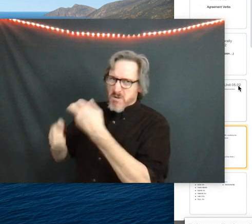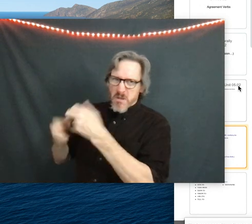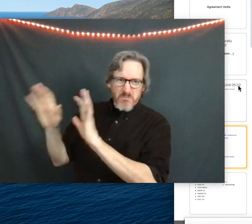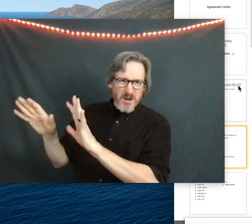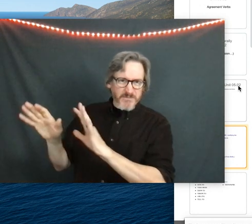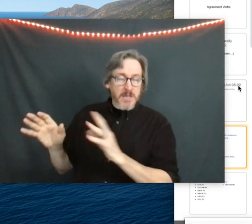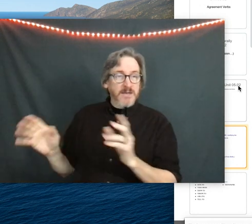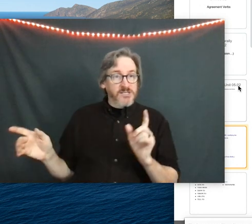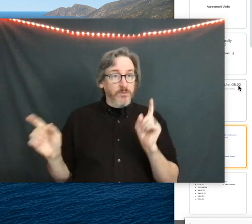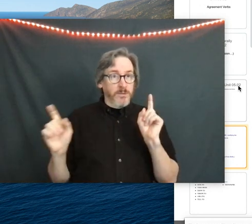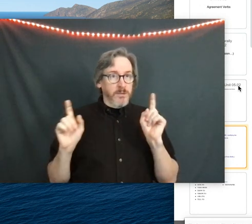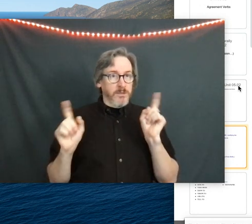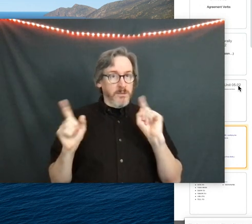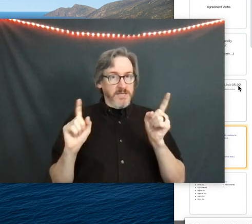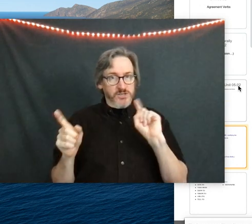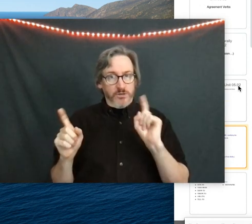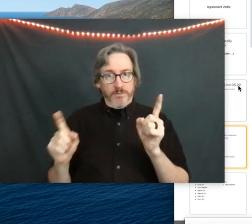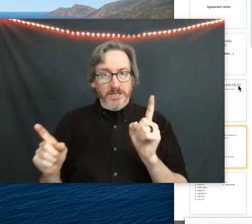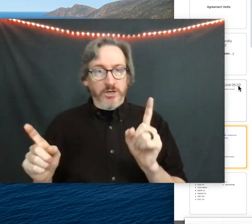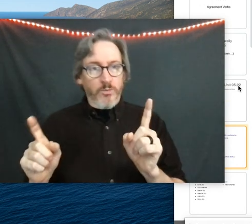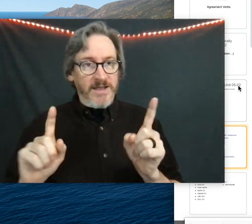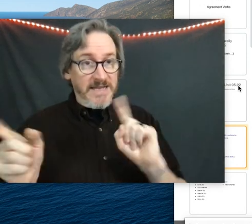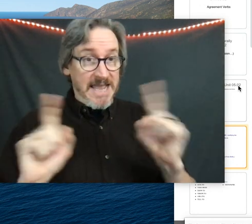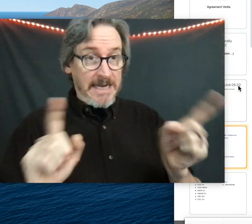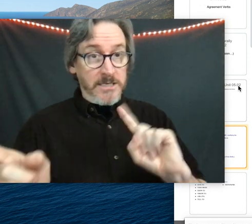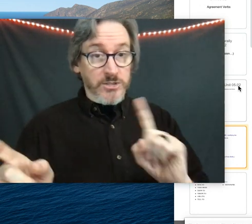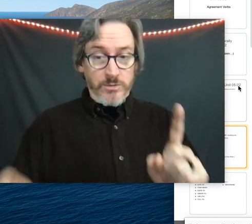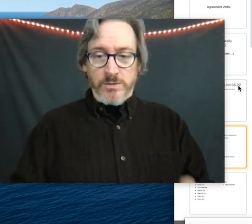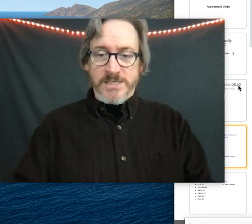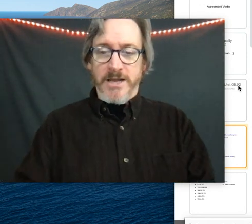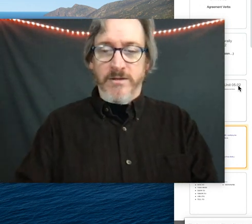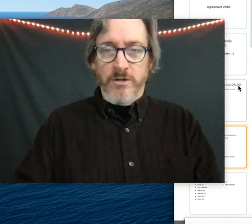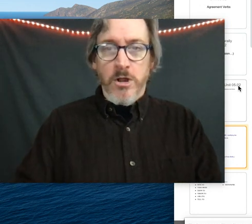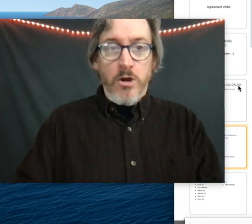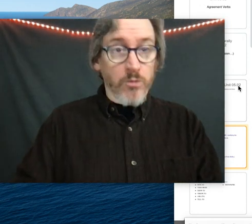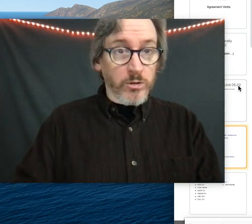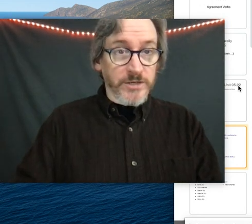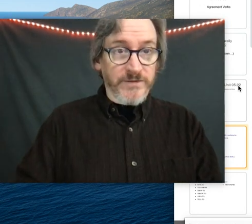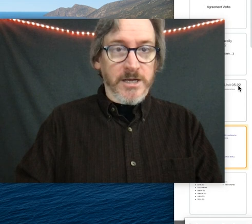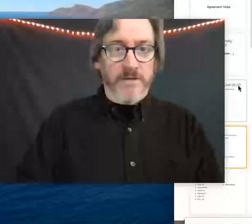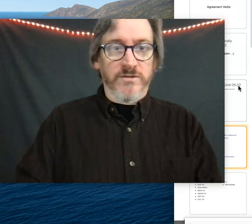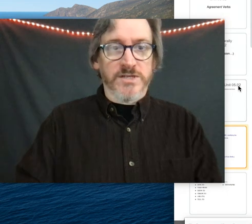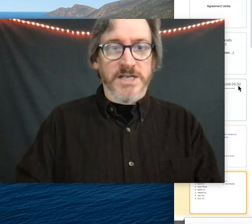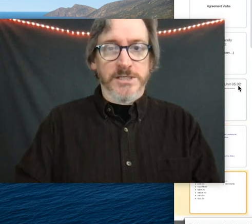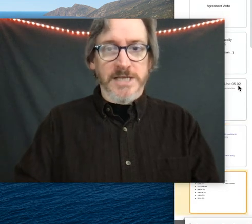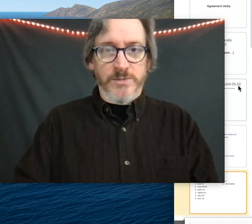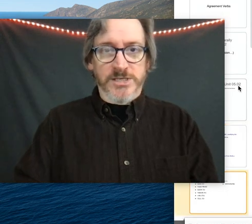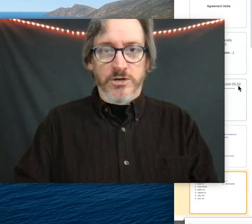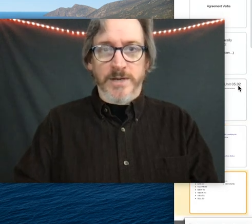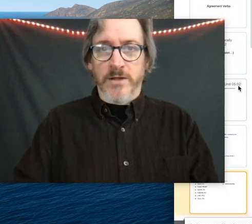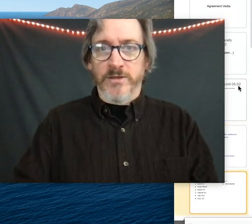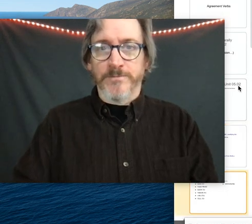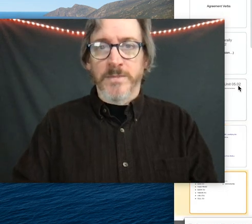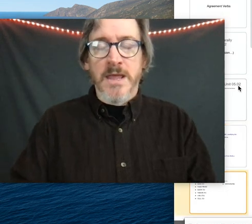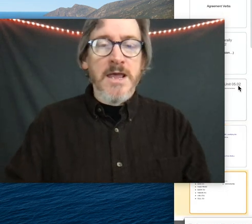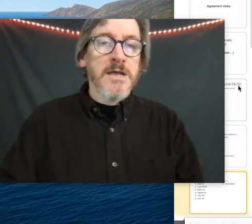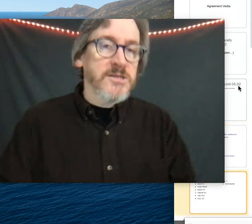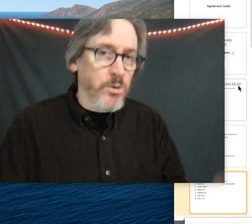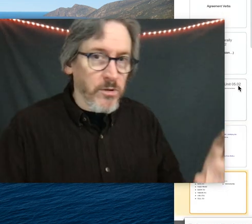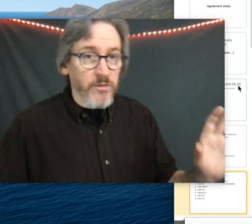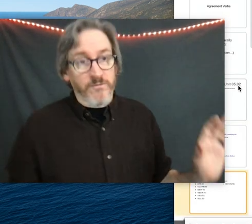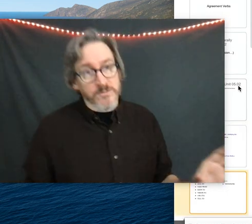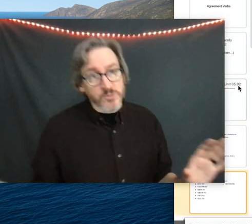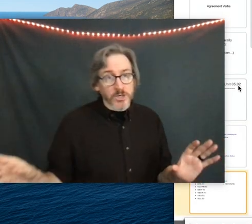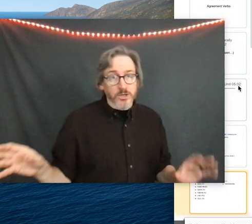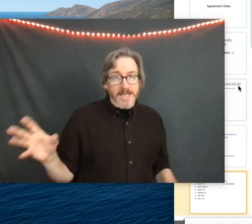no problem, right? So these are a really good way to get into those kind of role shifting conversations as we start to recount them.